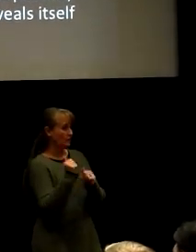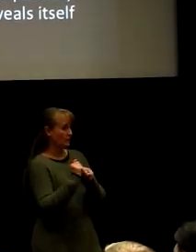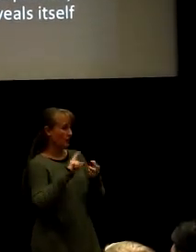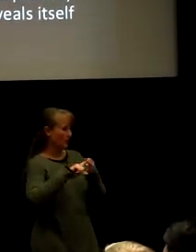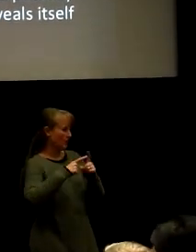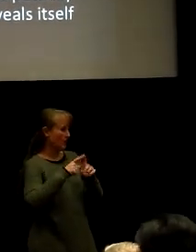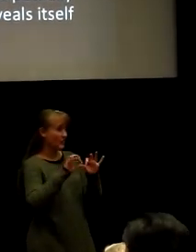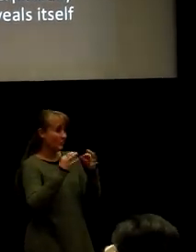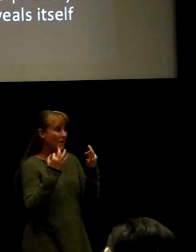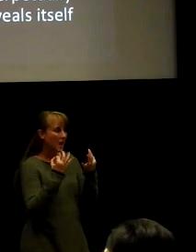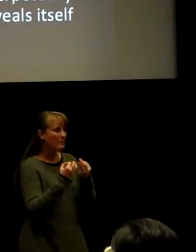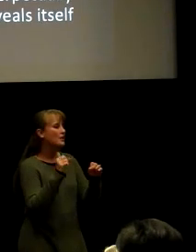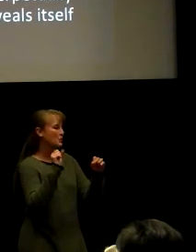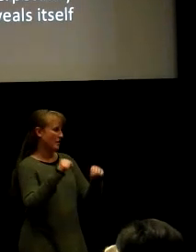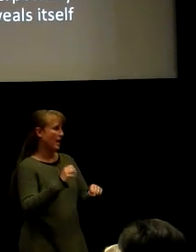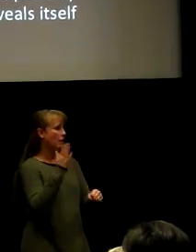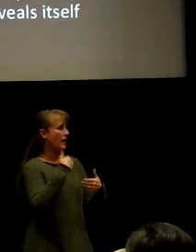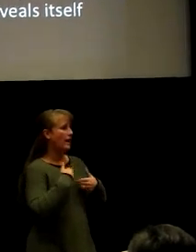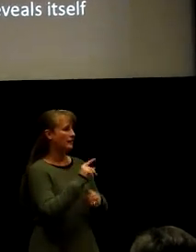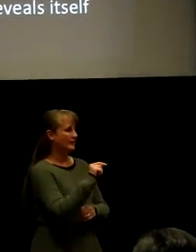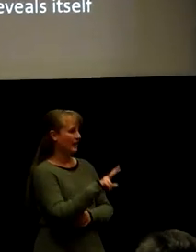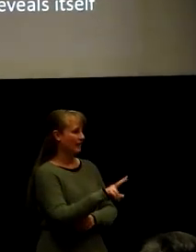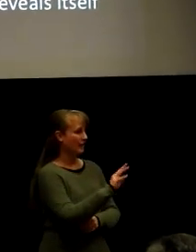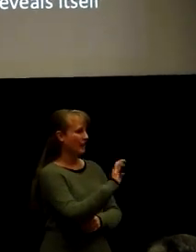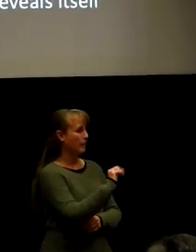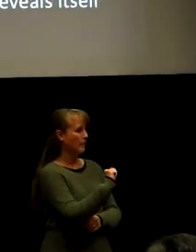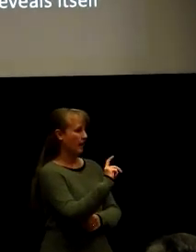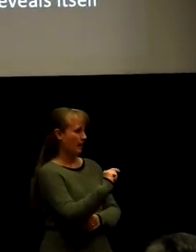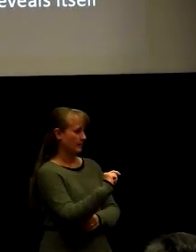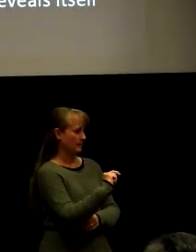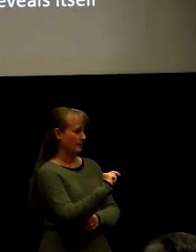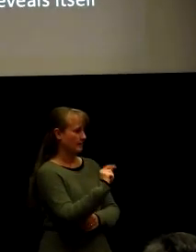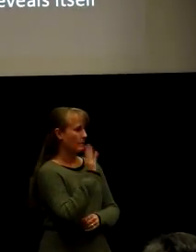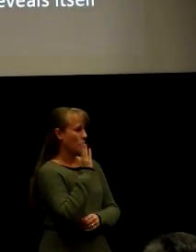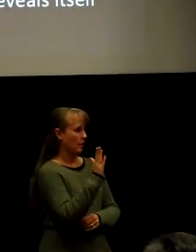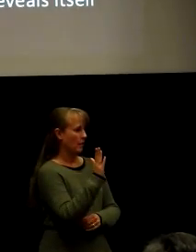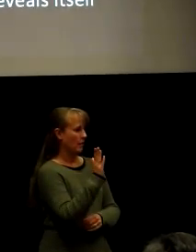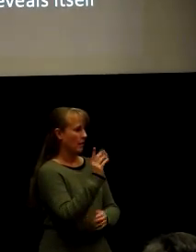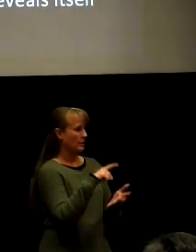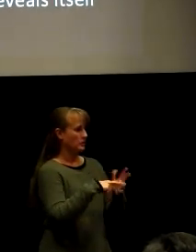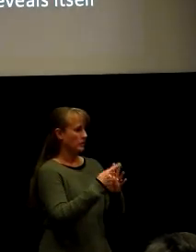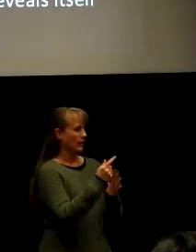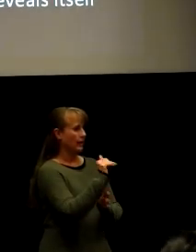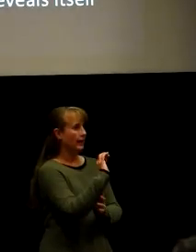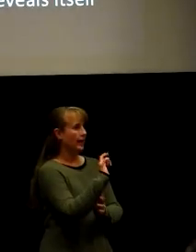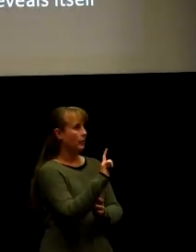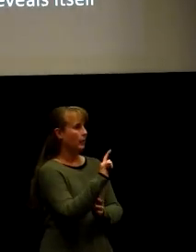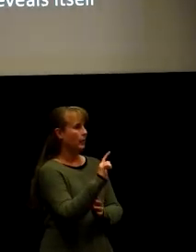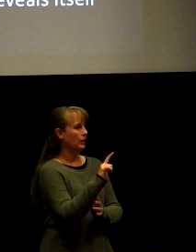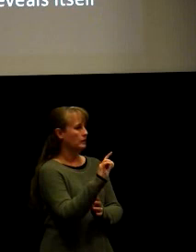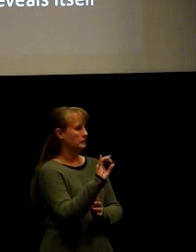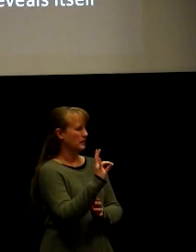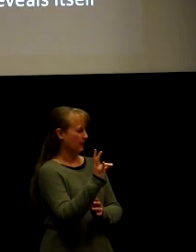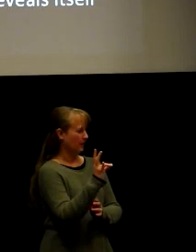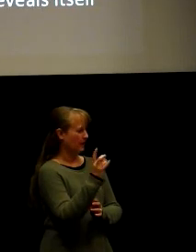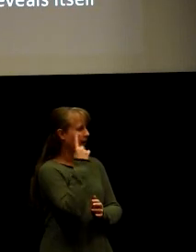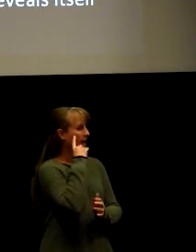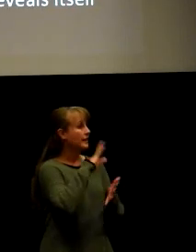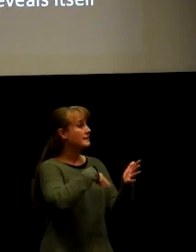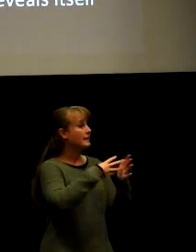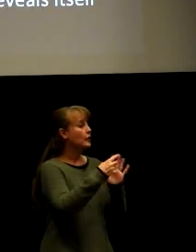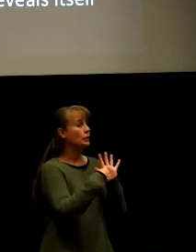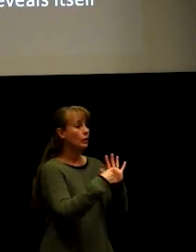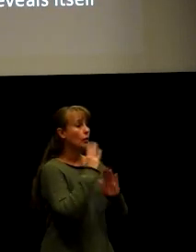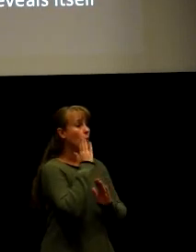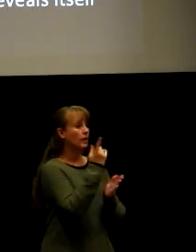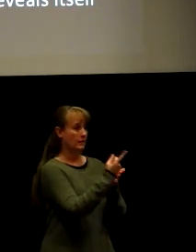or family, that's when it will be on. It'll be on MCAT. And there will be available of the schedule. The schedule will be